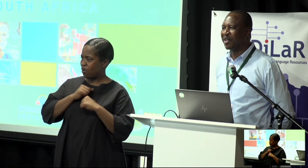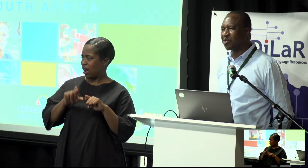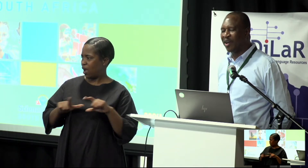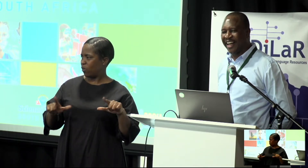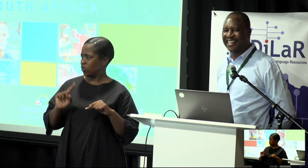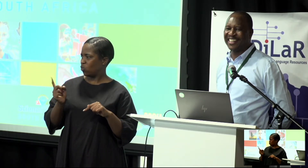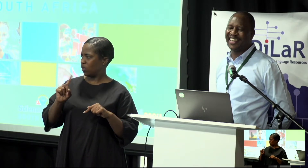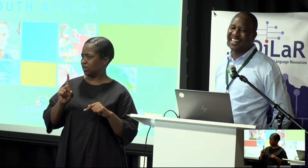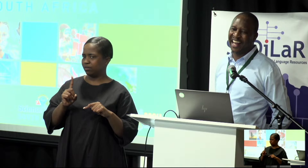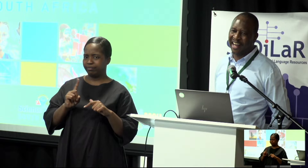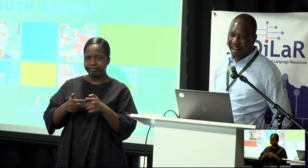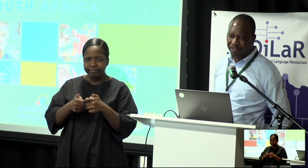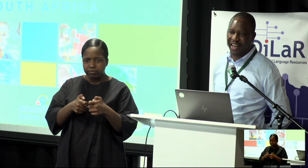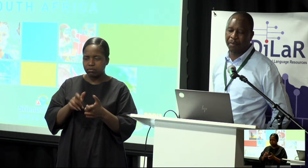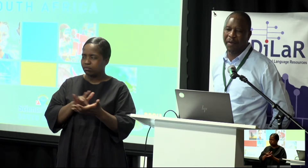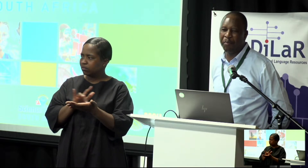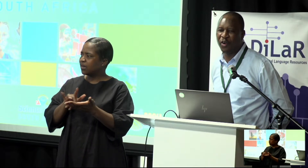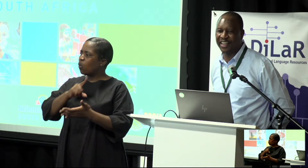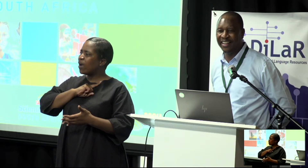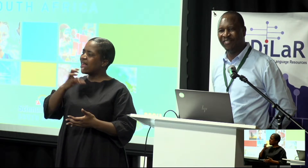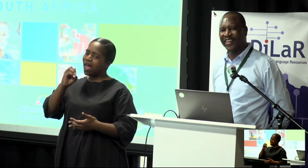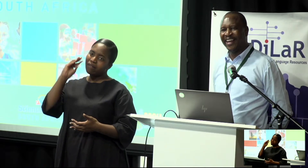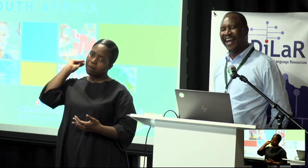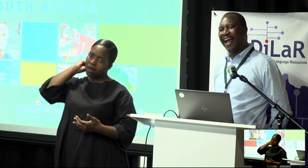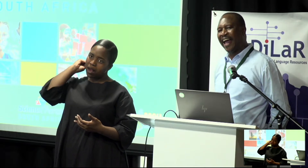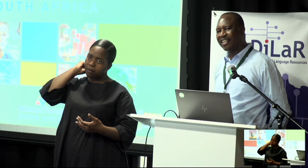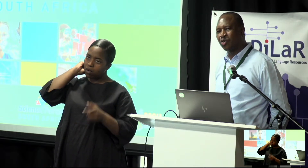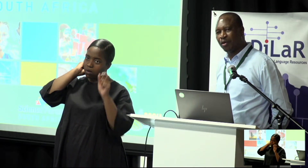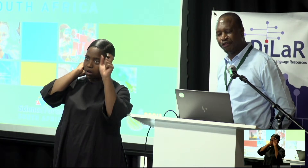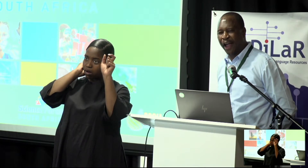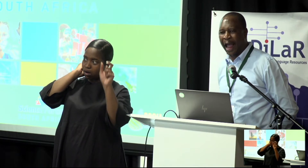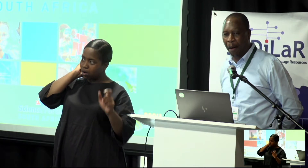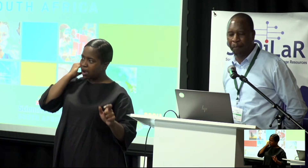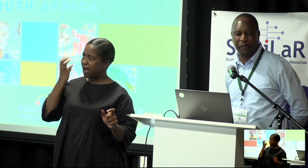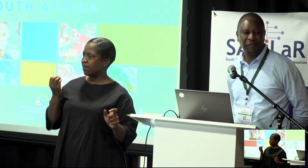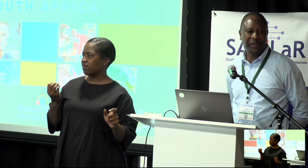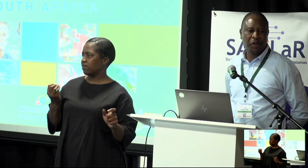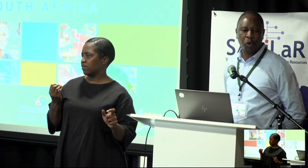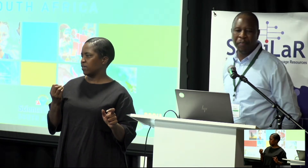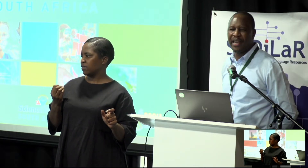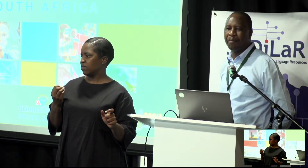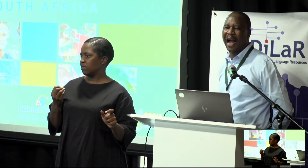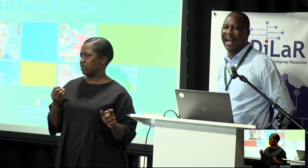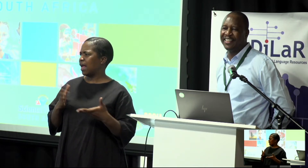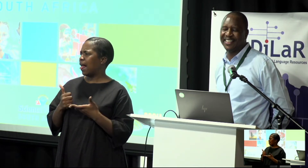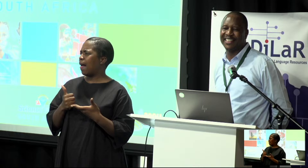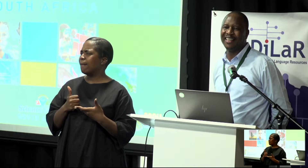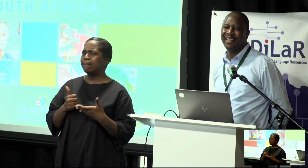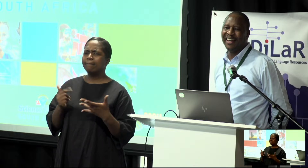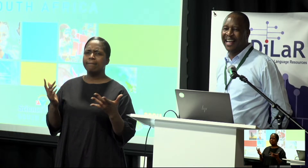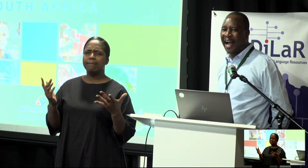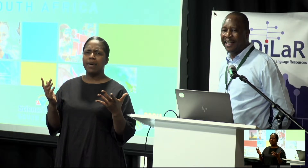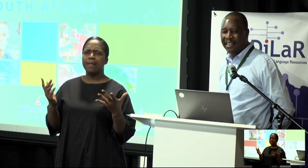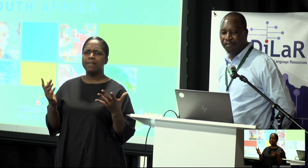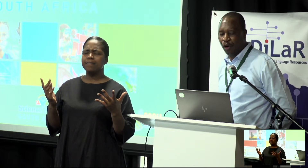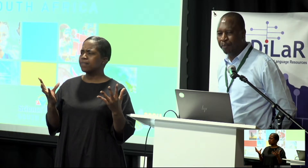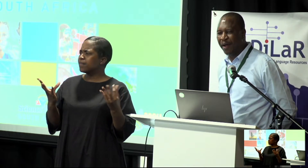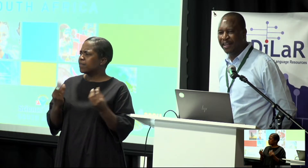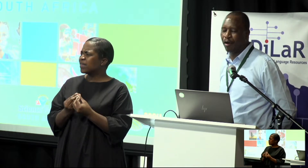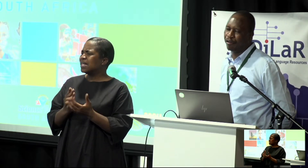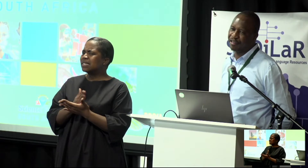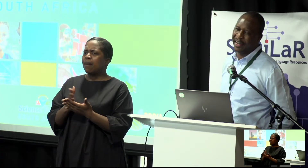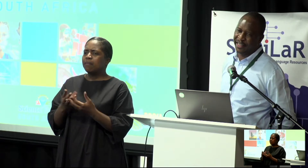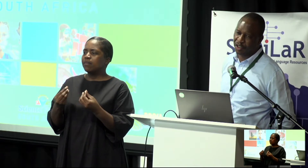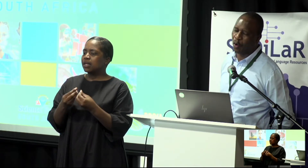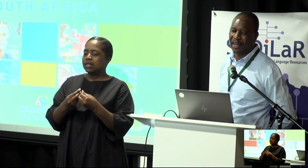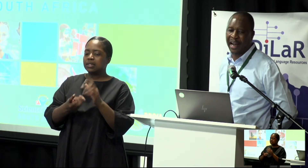languages so that they can have that memory and sort of help to minimize the